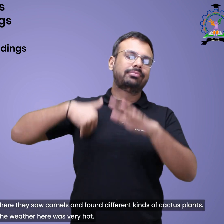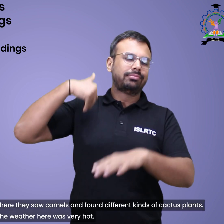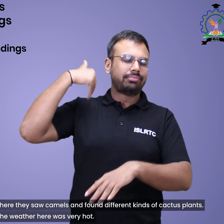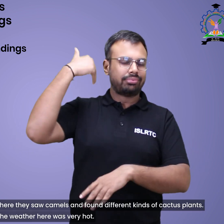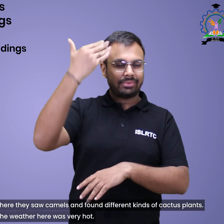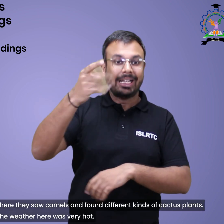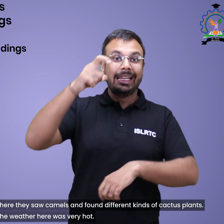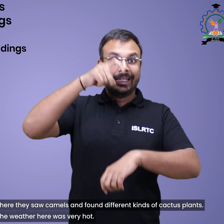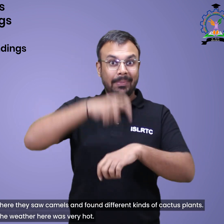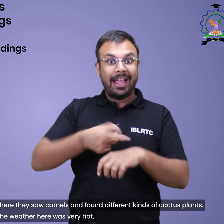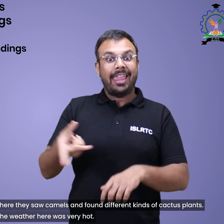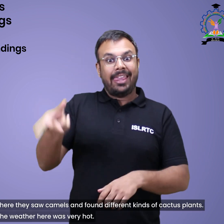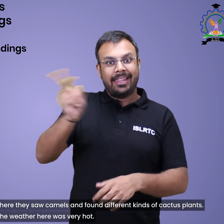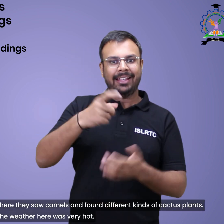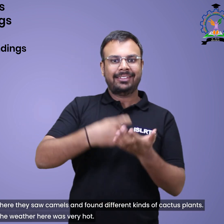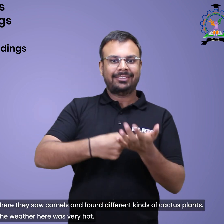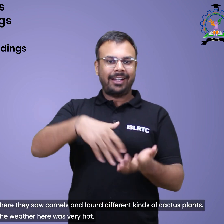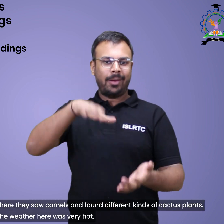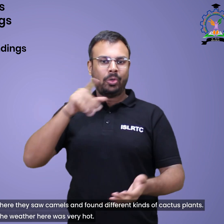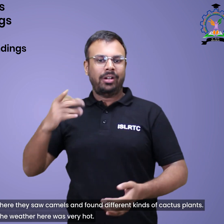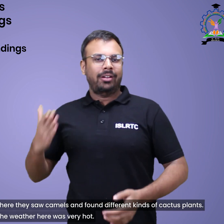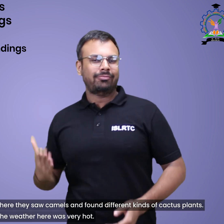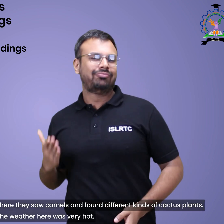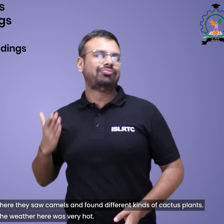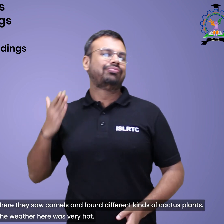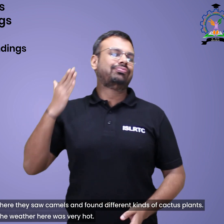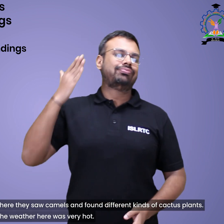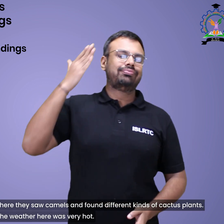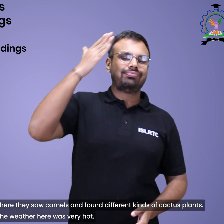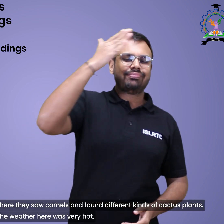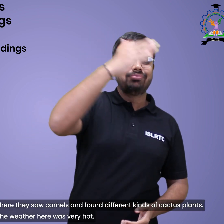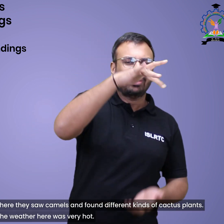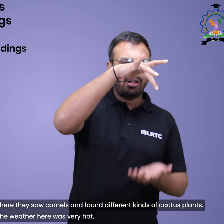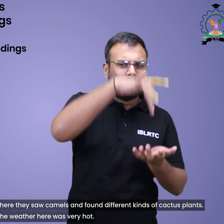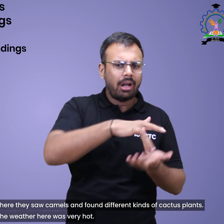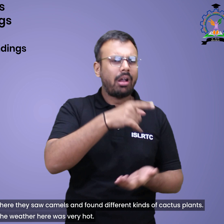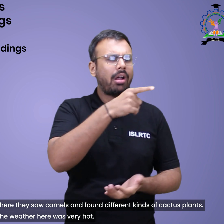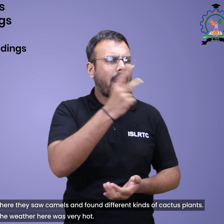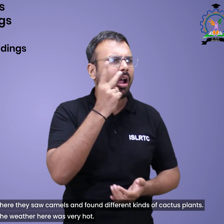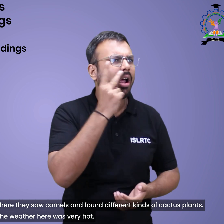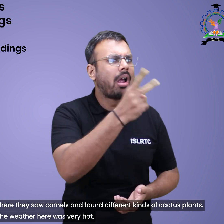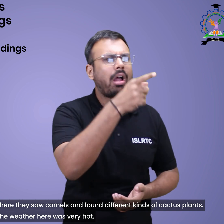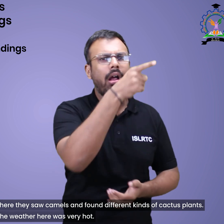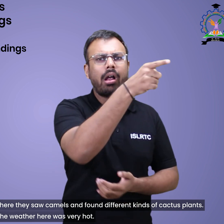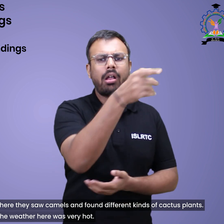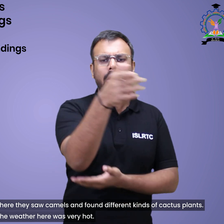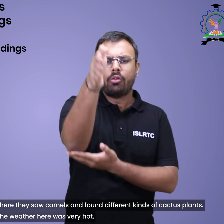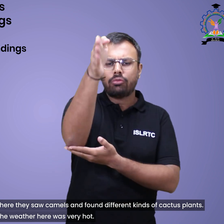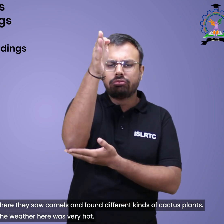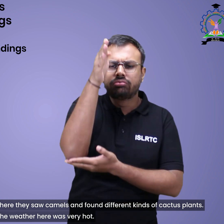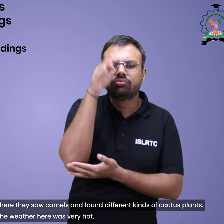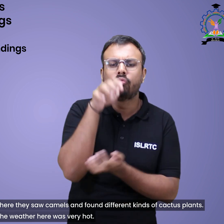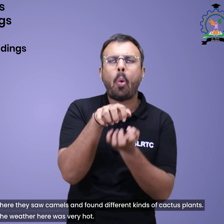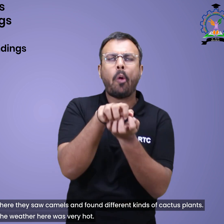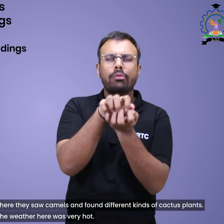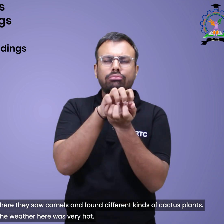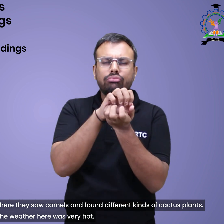Later the friends went to Rajasthan. Here they saw camels and found different kinds of cactus plants. The